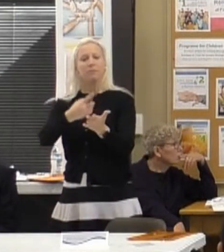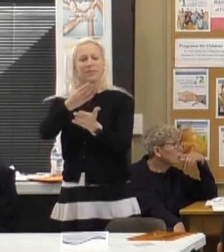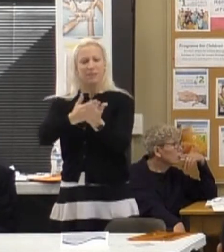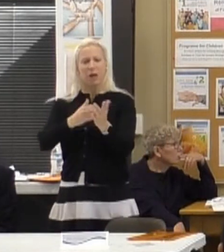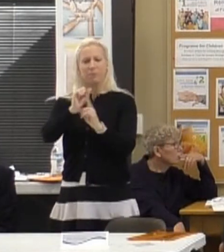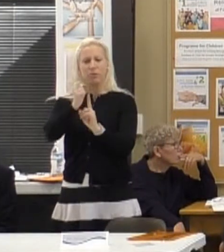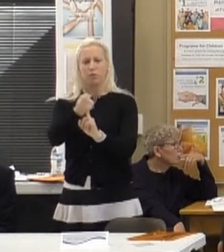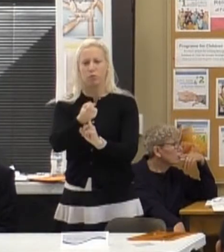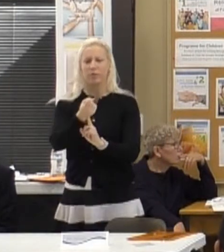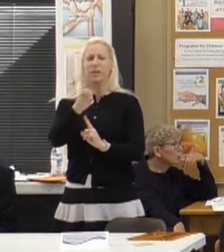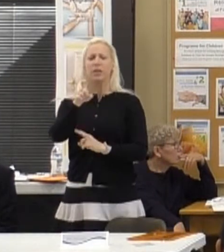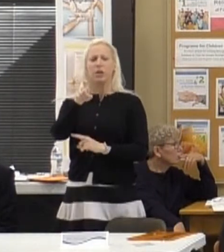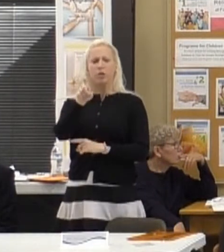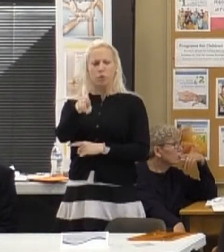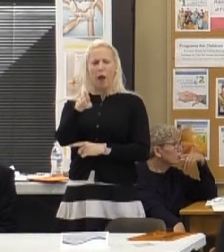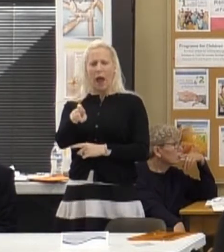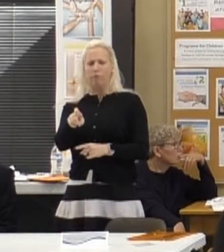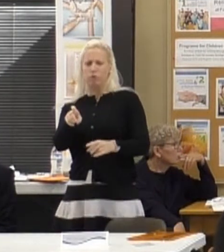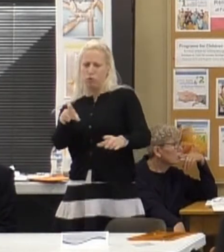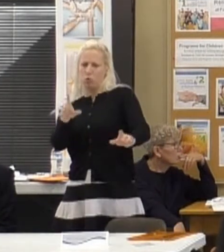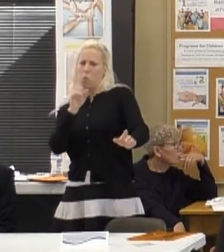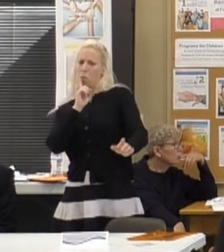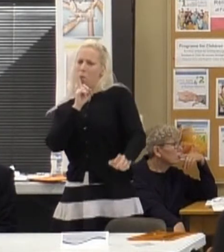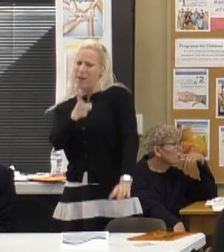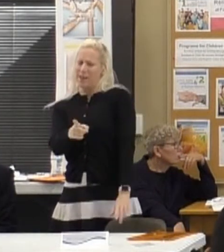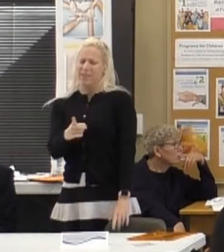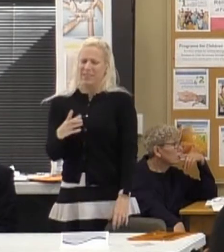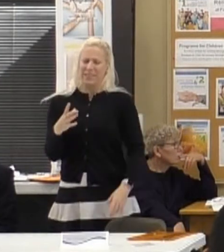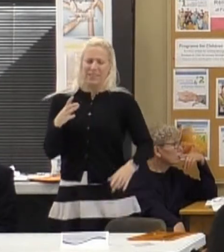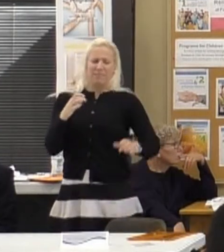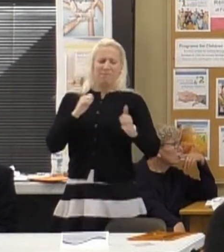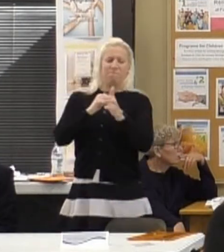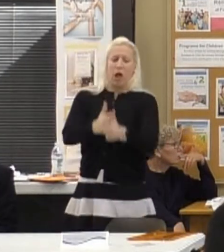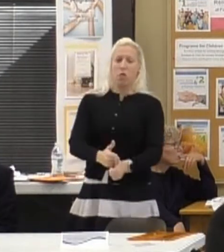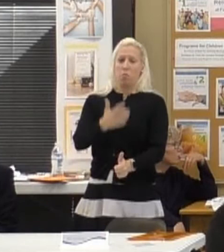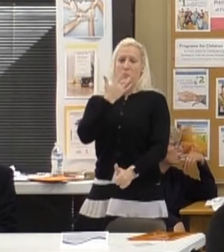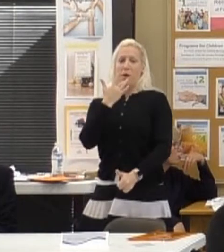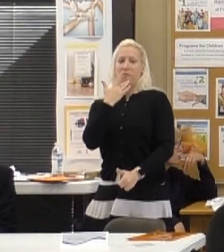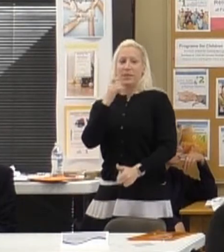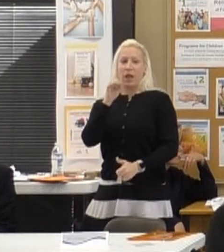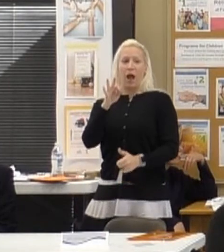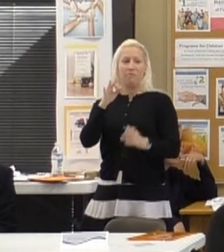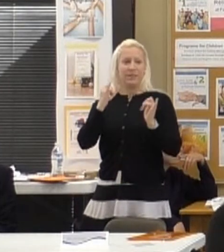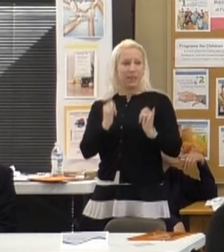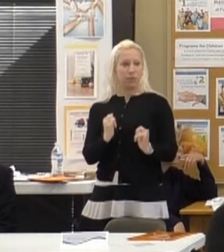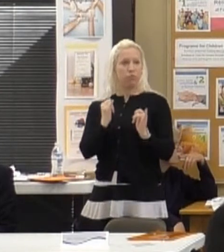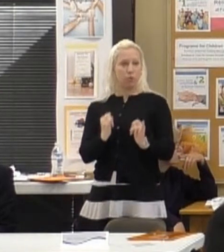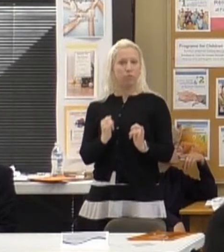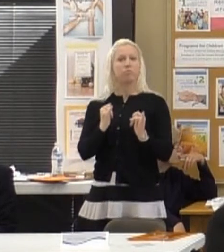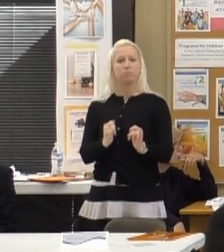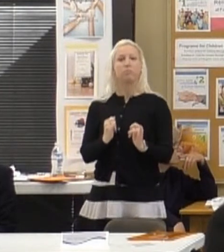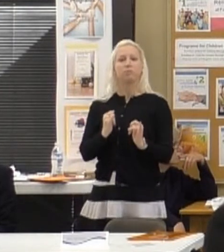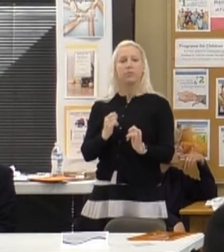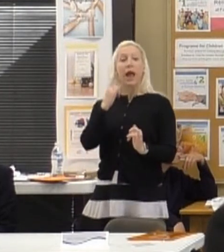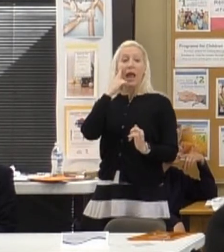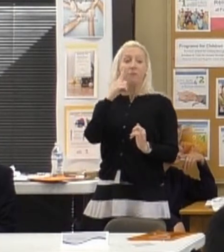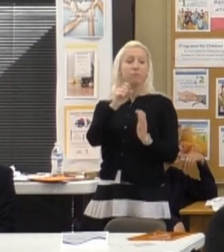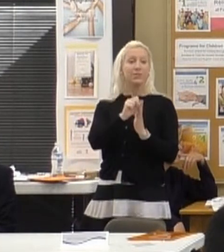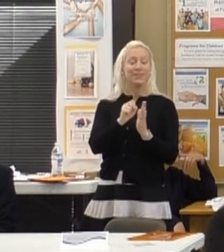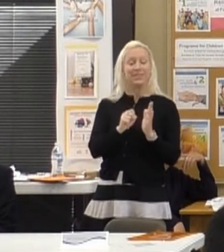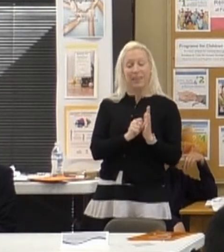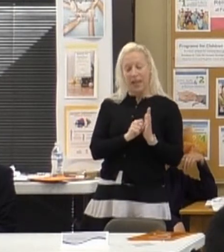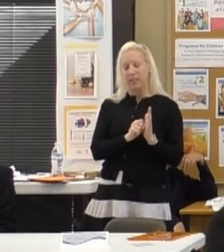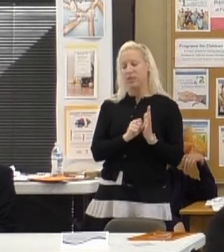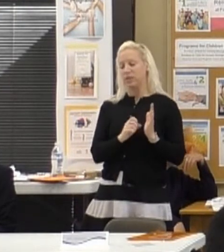So what that means then is that there are situations where you actually need to follow the preference of the